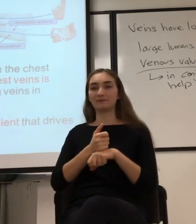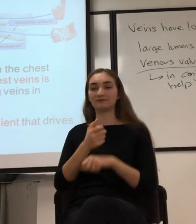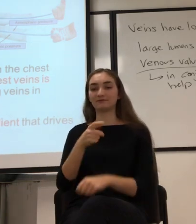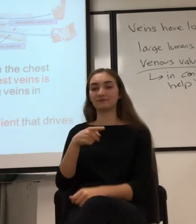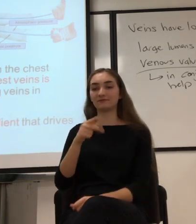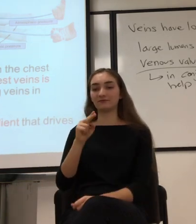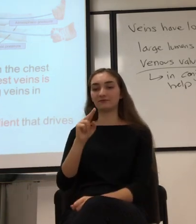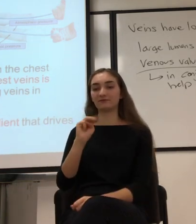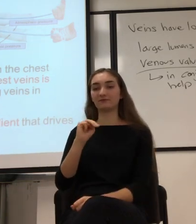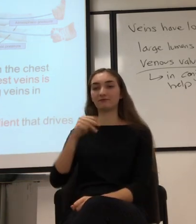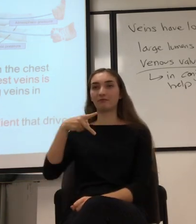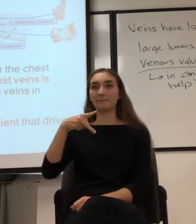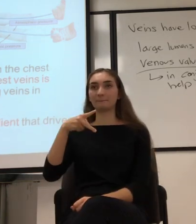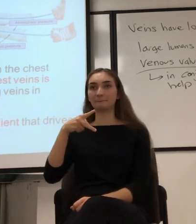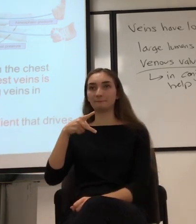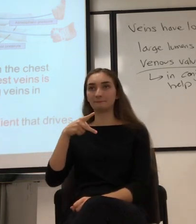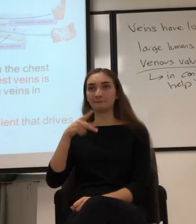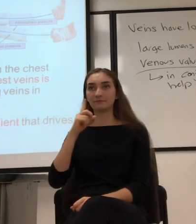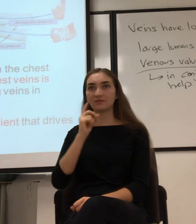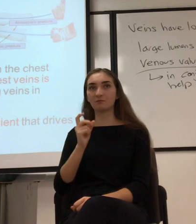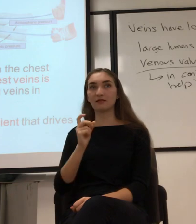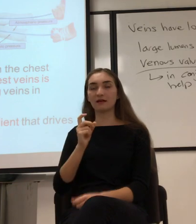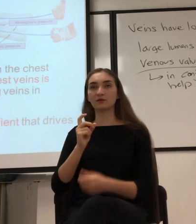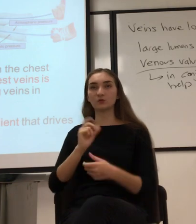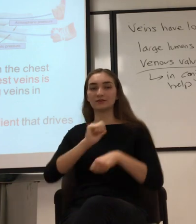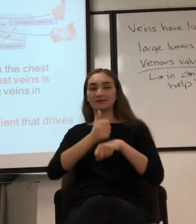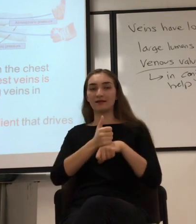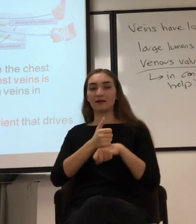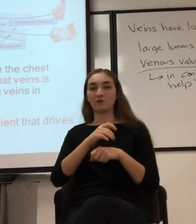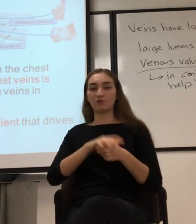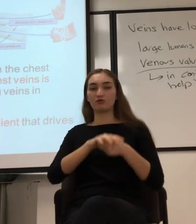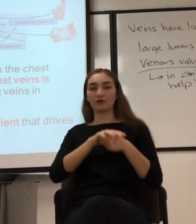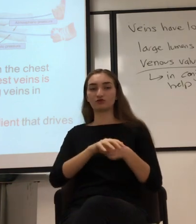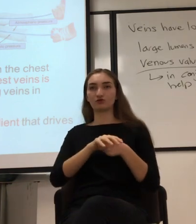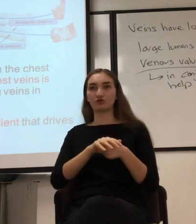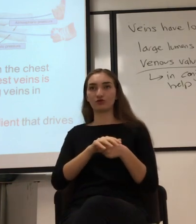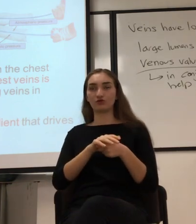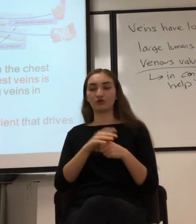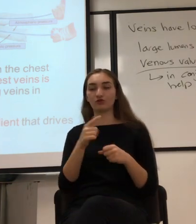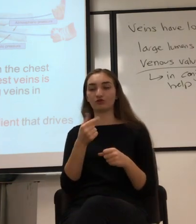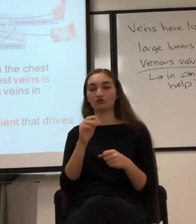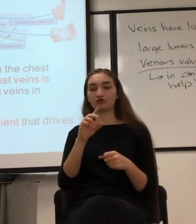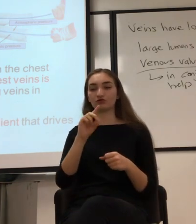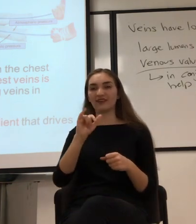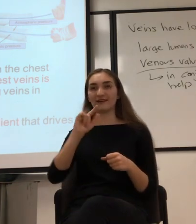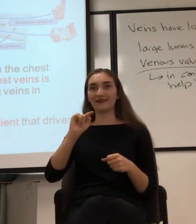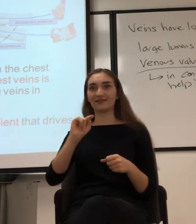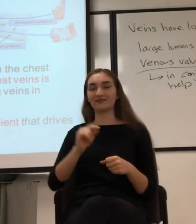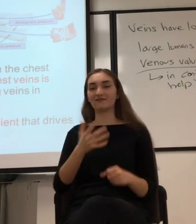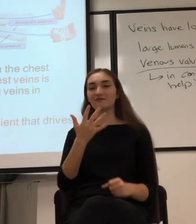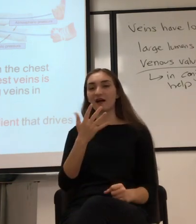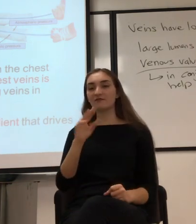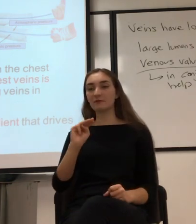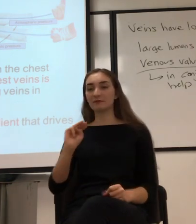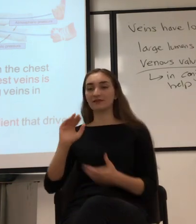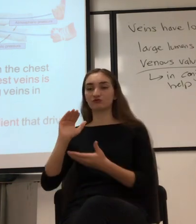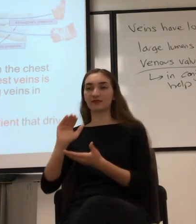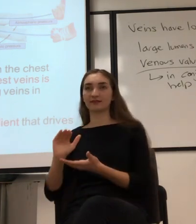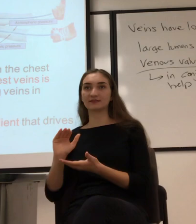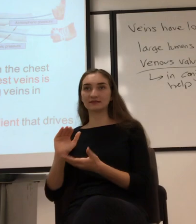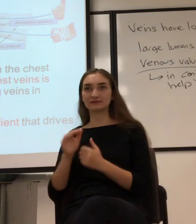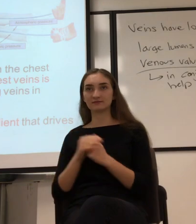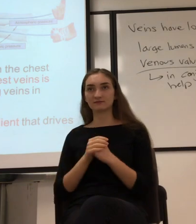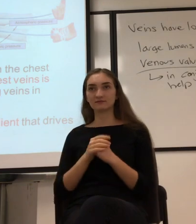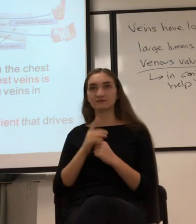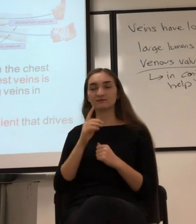this little bit of a pressure gradient, 5 millimeters less. Because of the respiratory activity in the